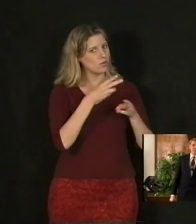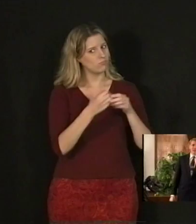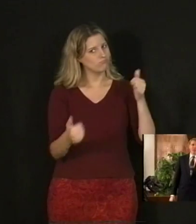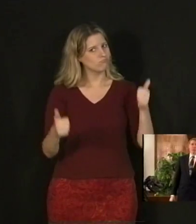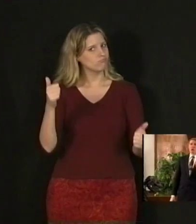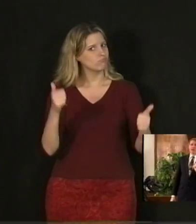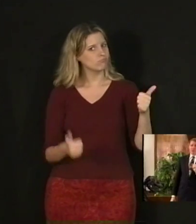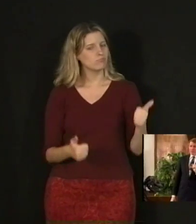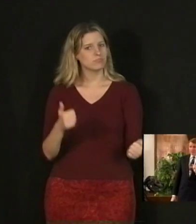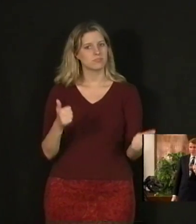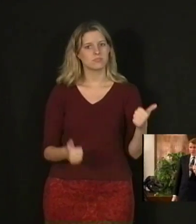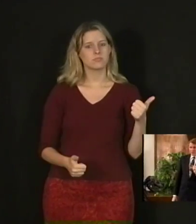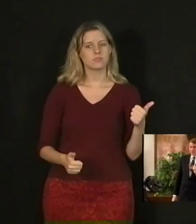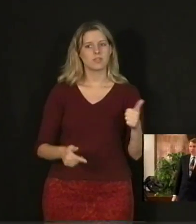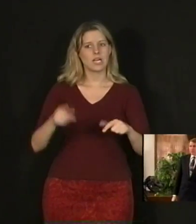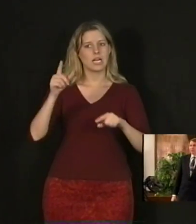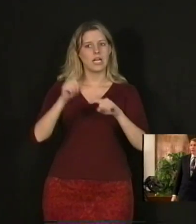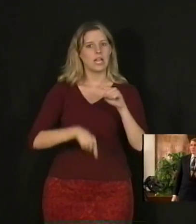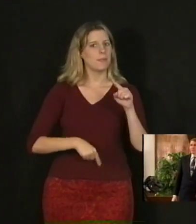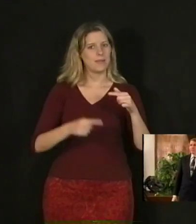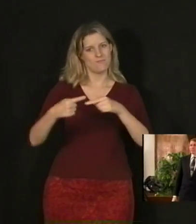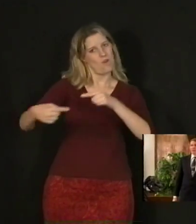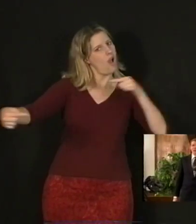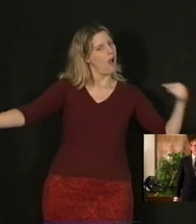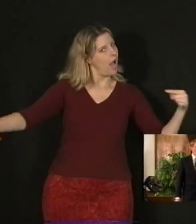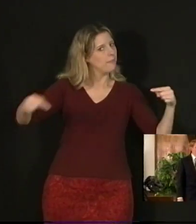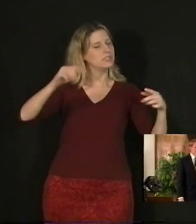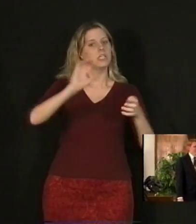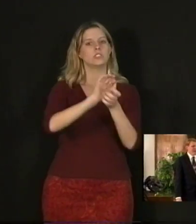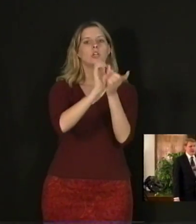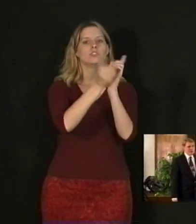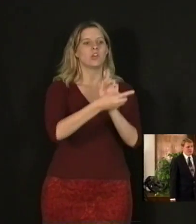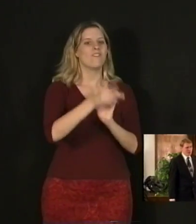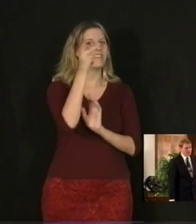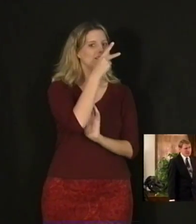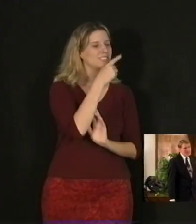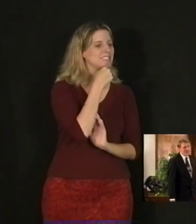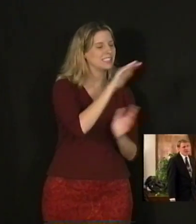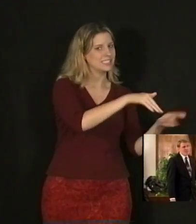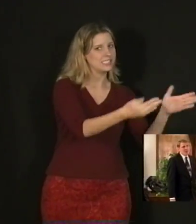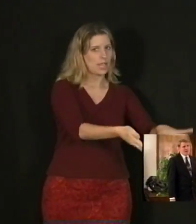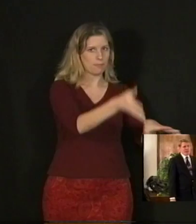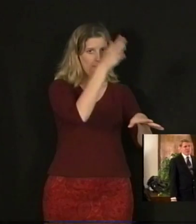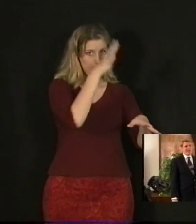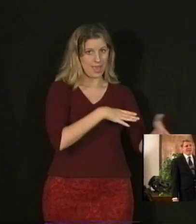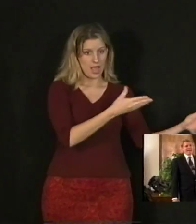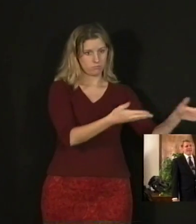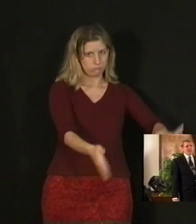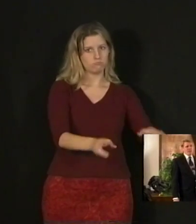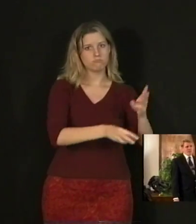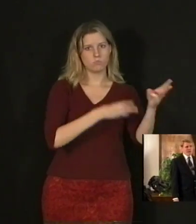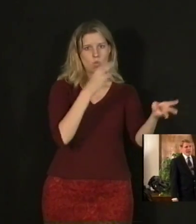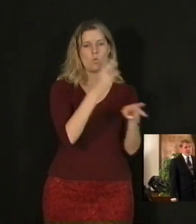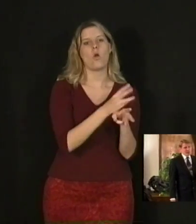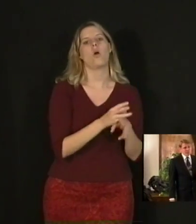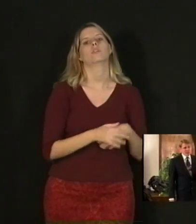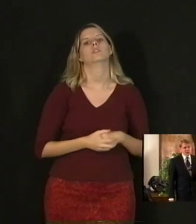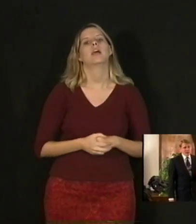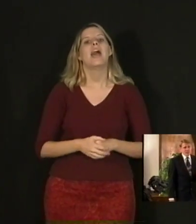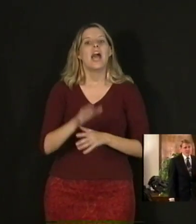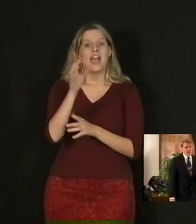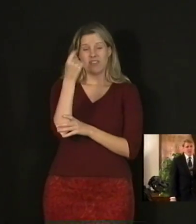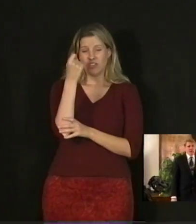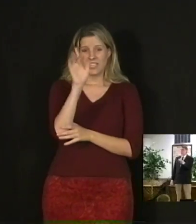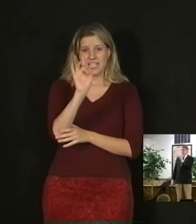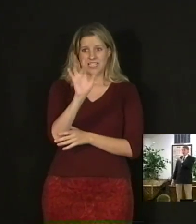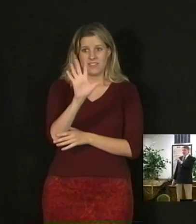Could not be more opposite. Darwin's philosophy says death brought man into the world. Now, you have to understand, in 1859, when this book